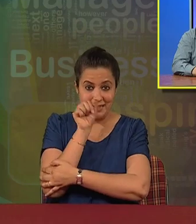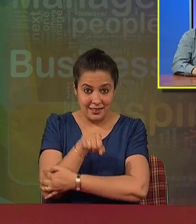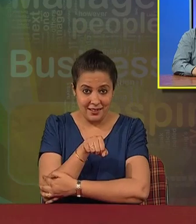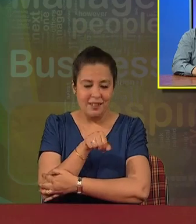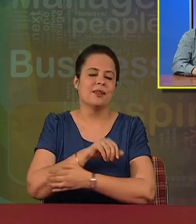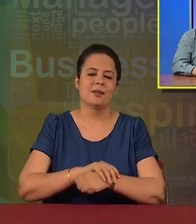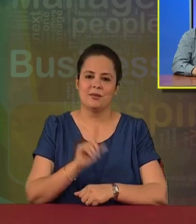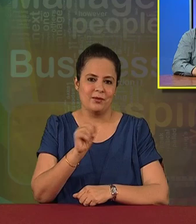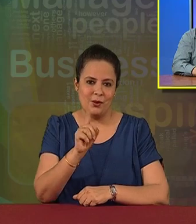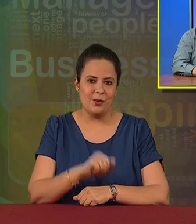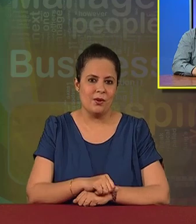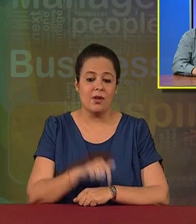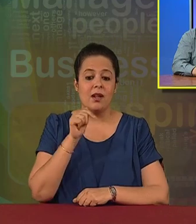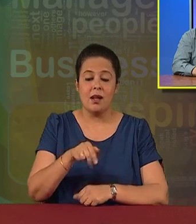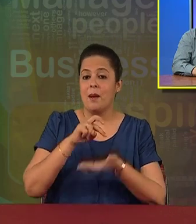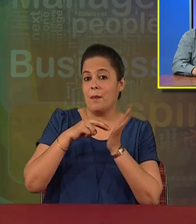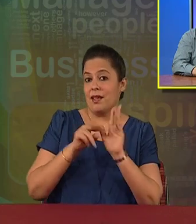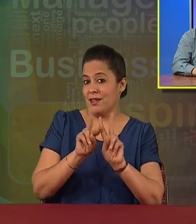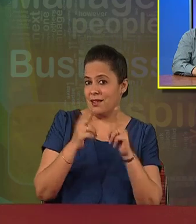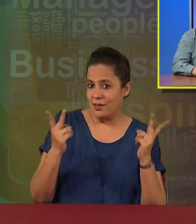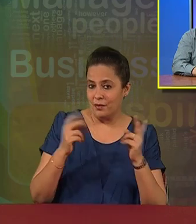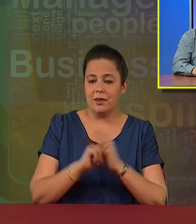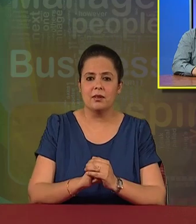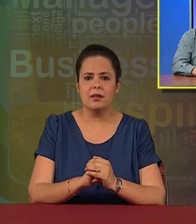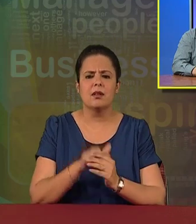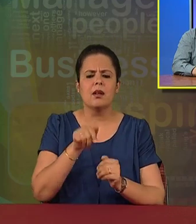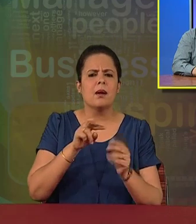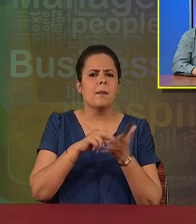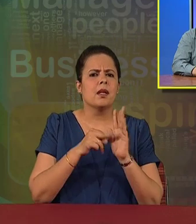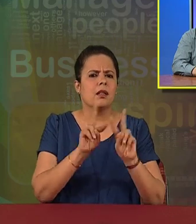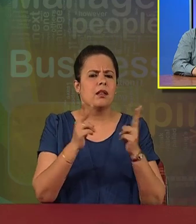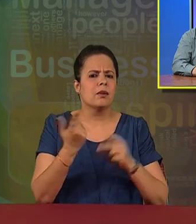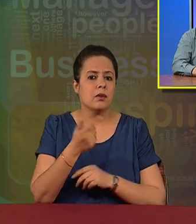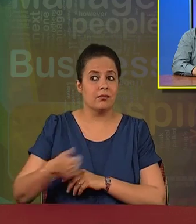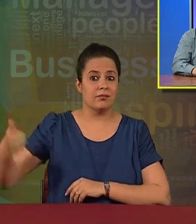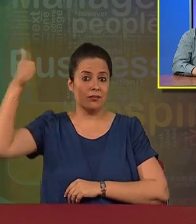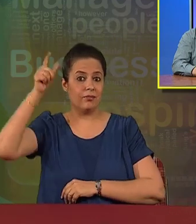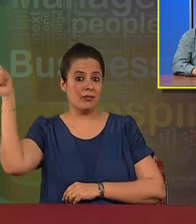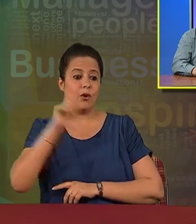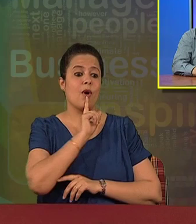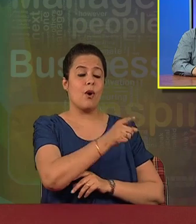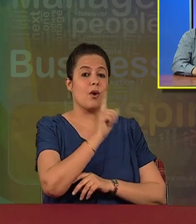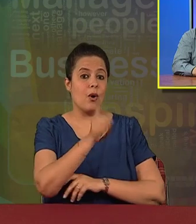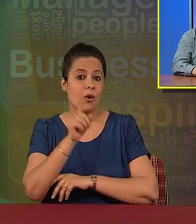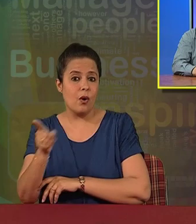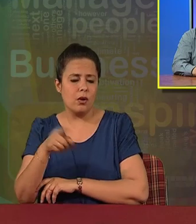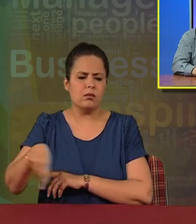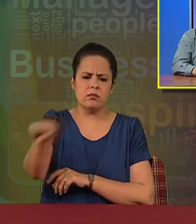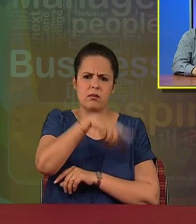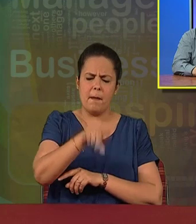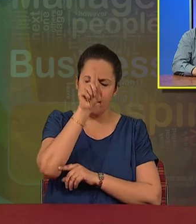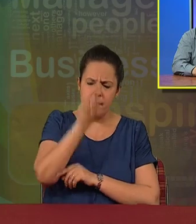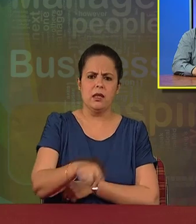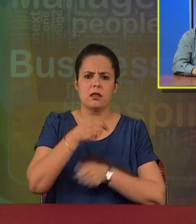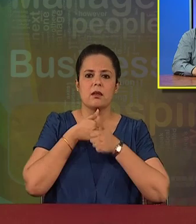your mouth. Here, discipline is something else. Whatever orders are given by the superiors to the subordinates, they have to